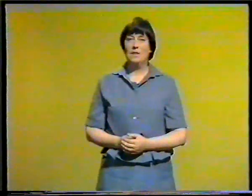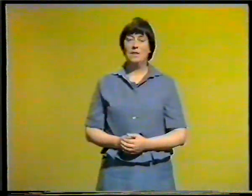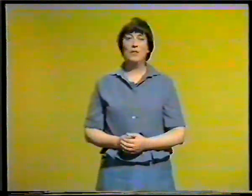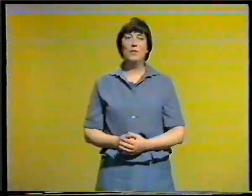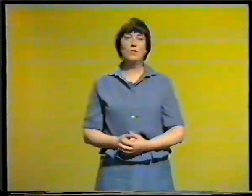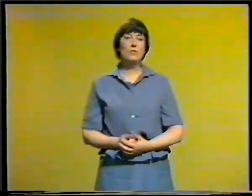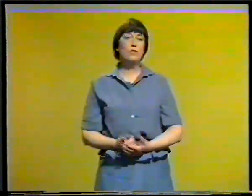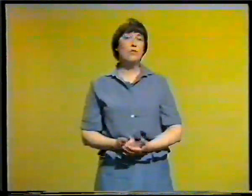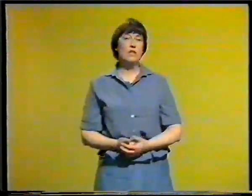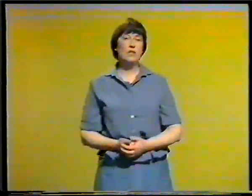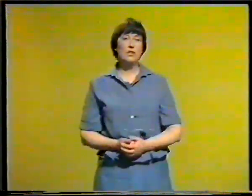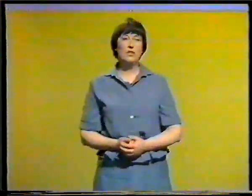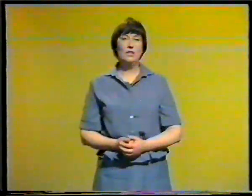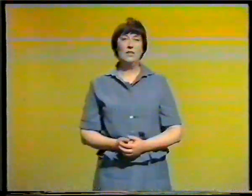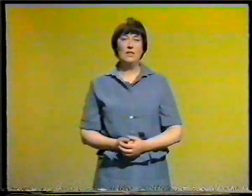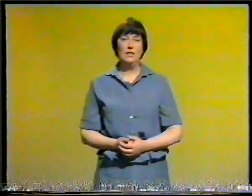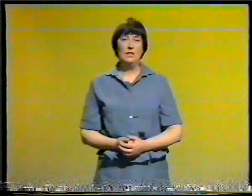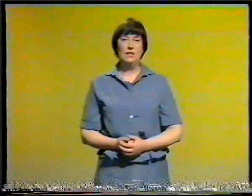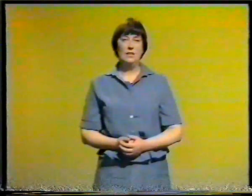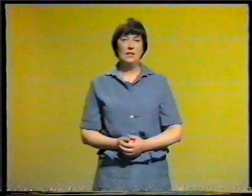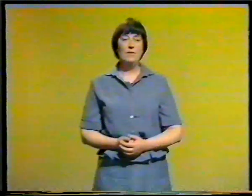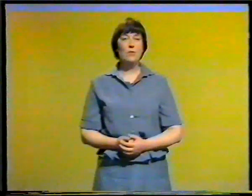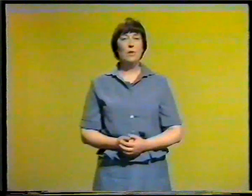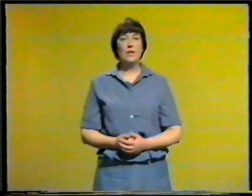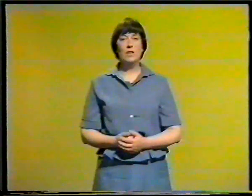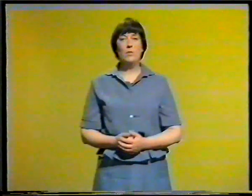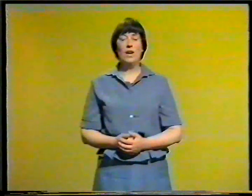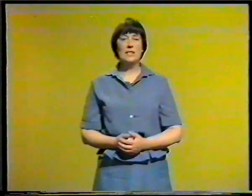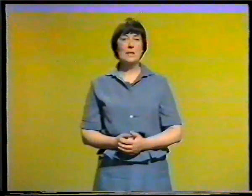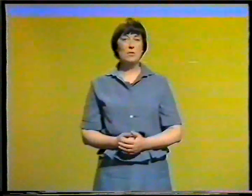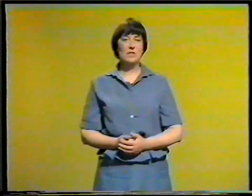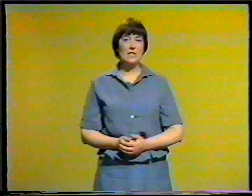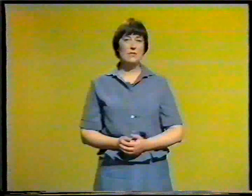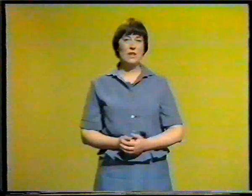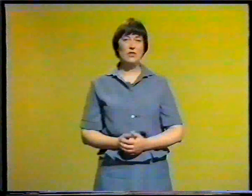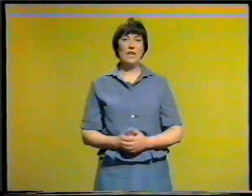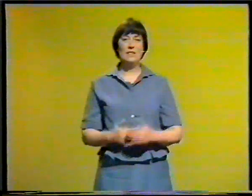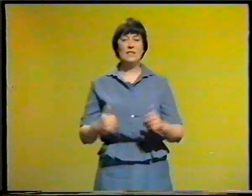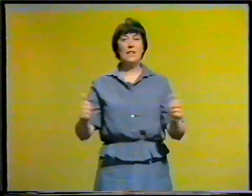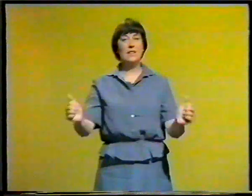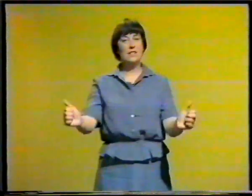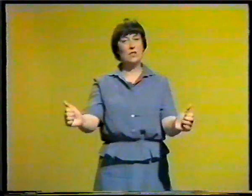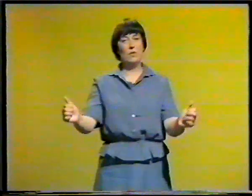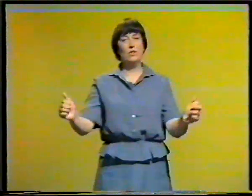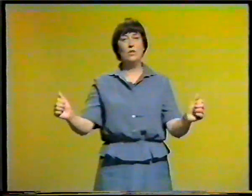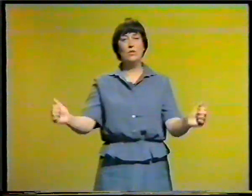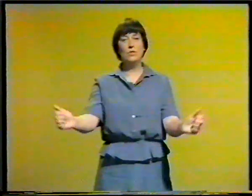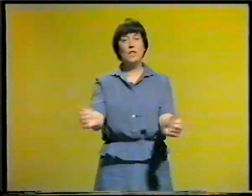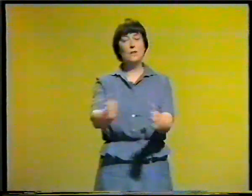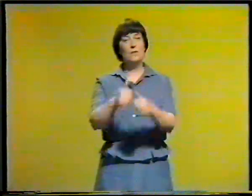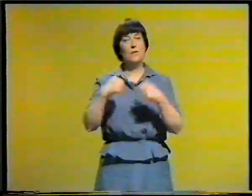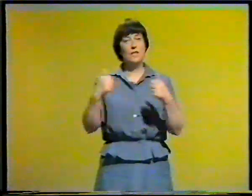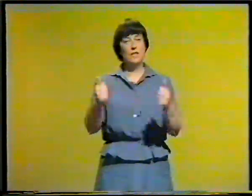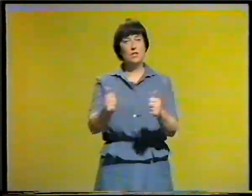Now, for finish, if the work winds up to a satisfactory end, then this is the one you'd use. To finish.